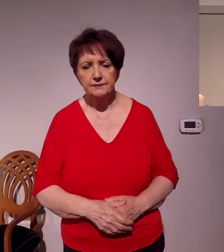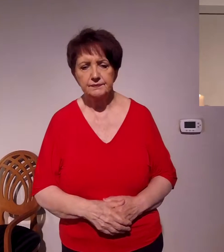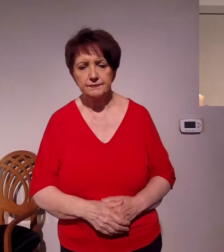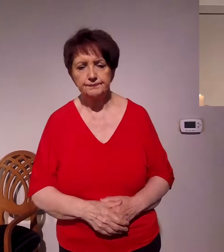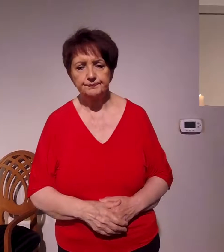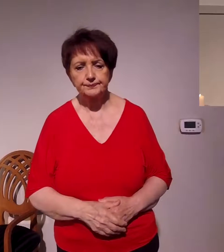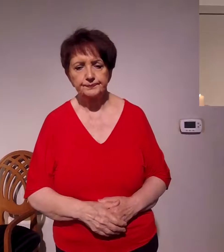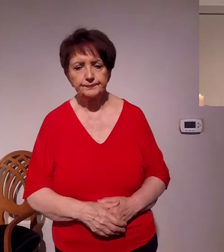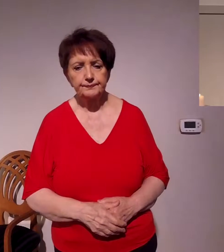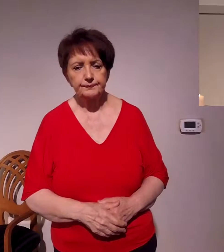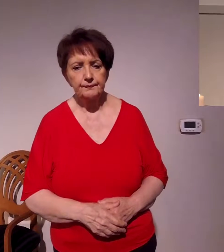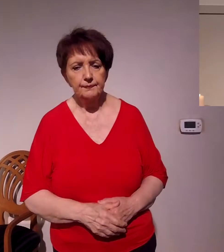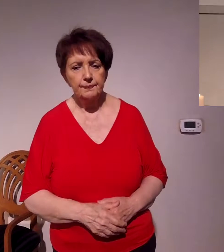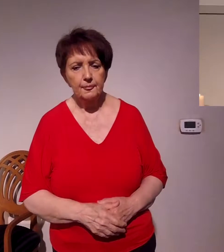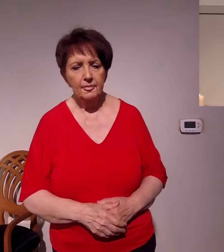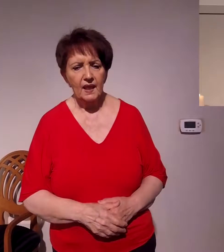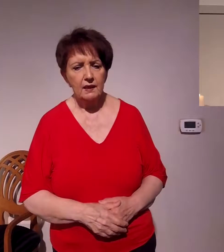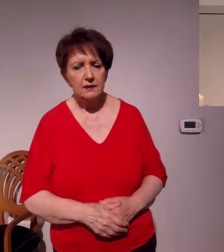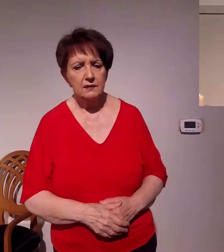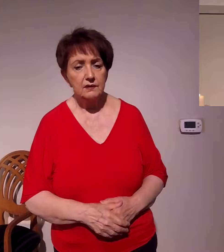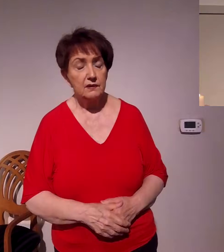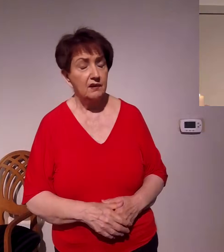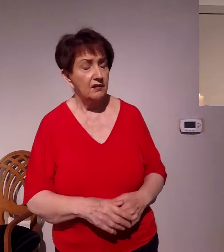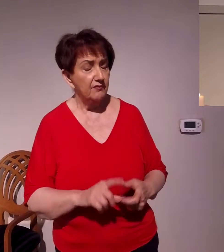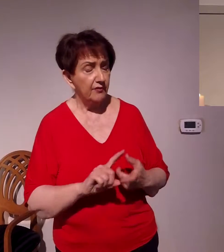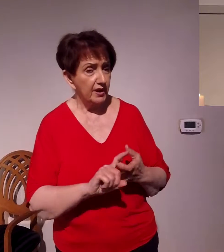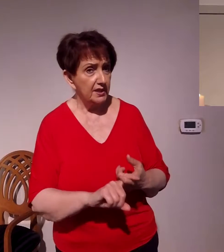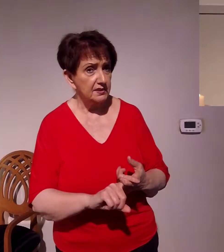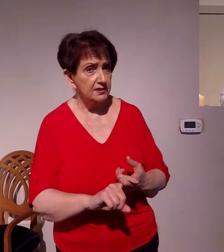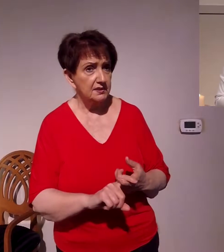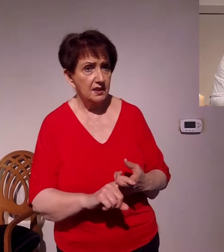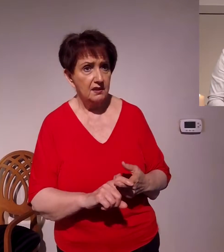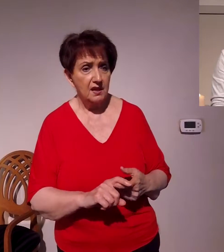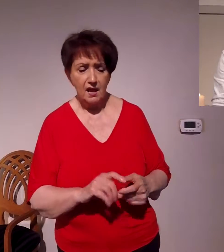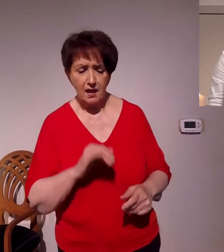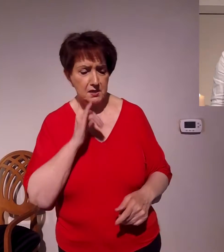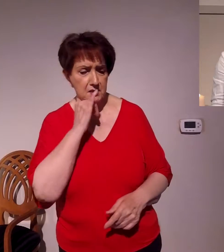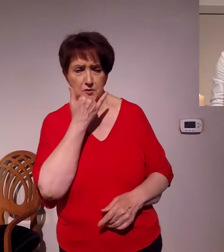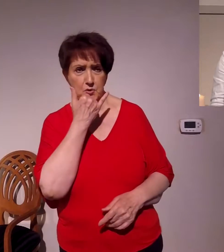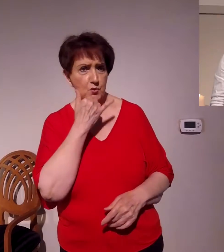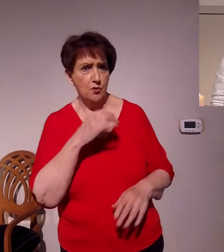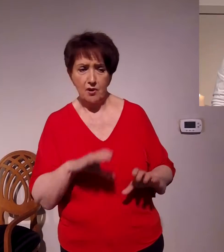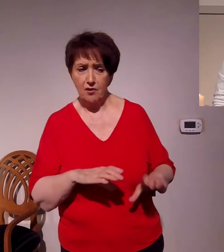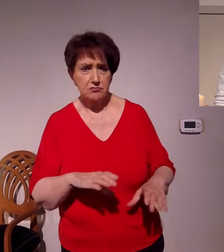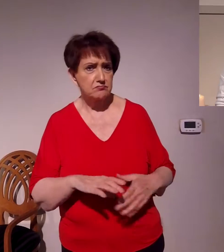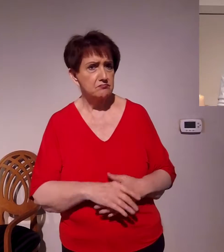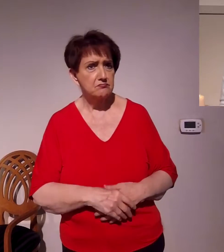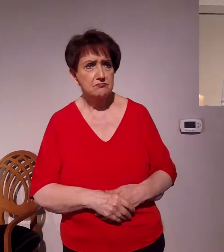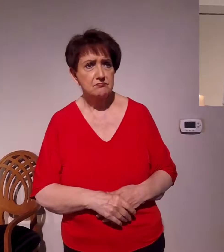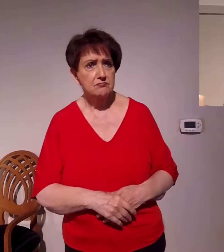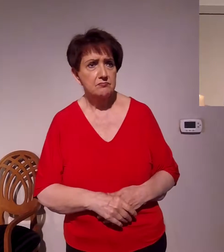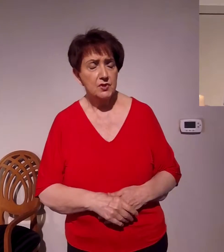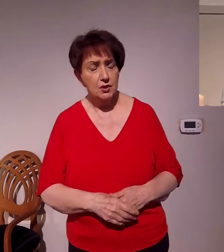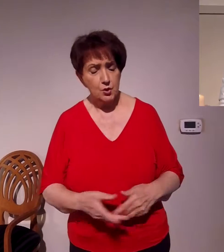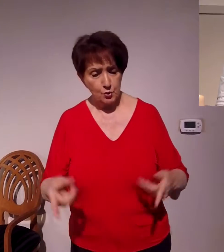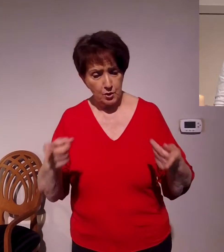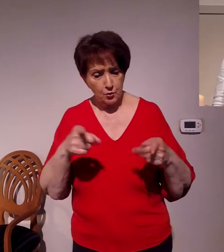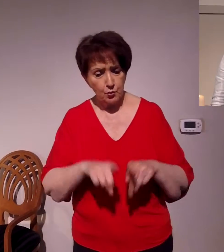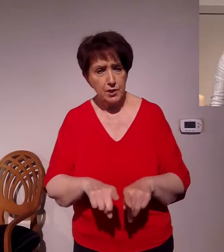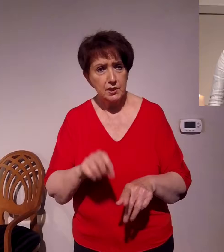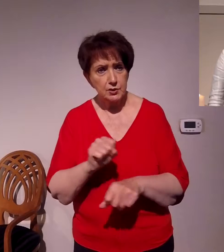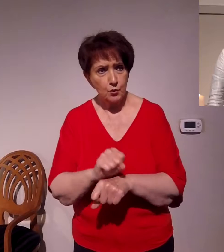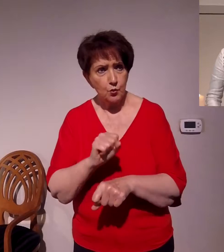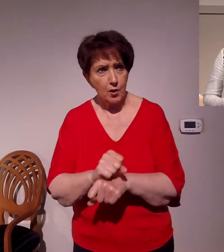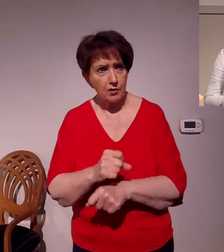answer was is he said, friend, I did you no wrong. Didn't you agree to do the